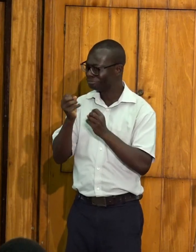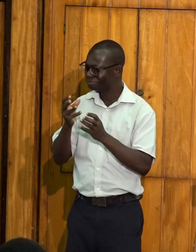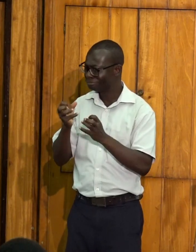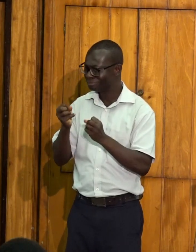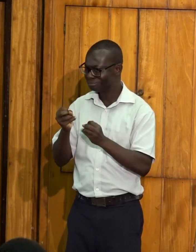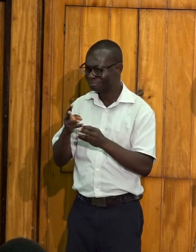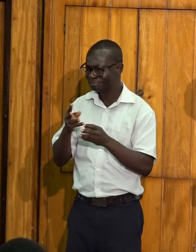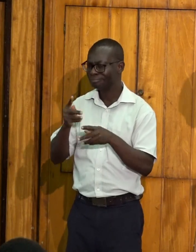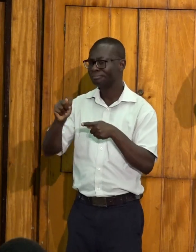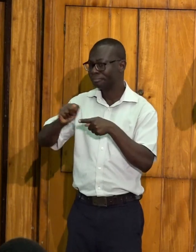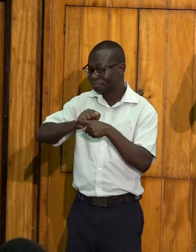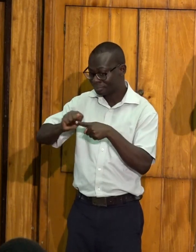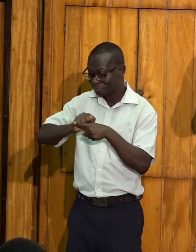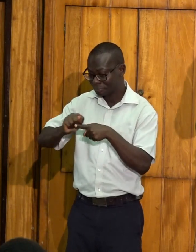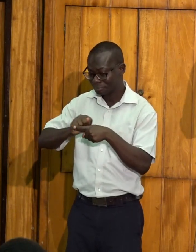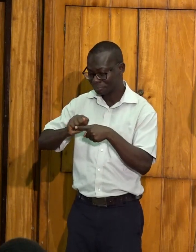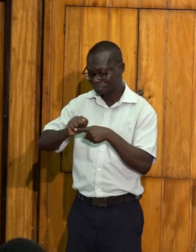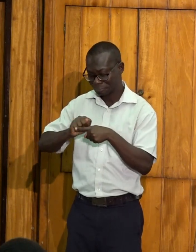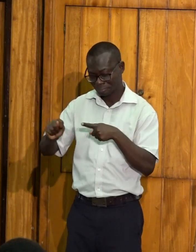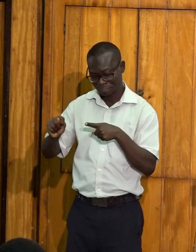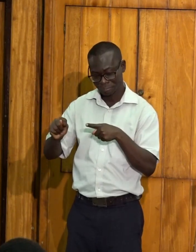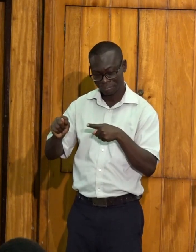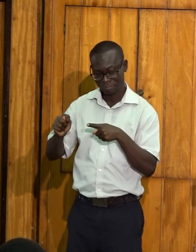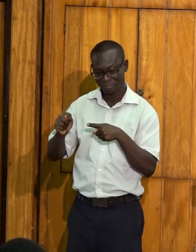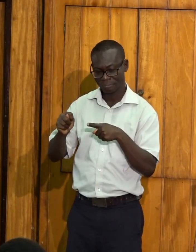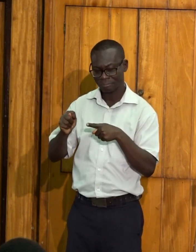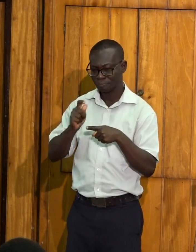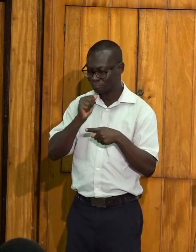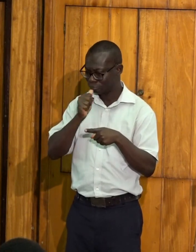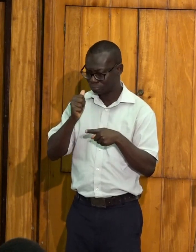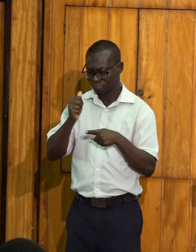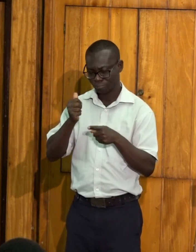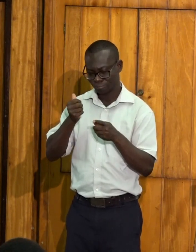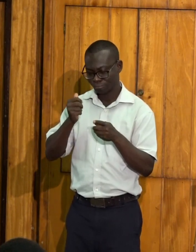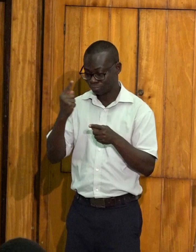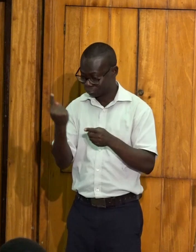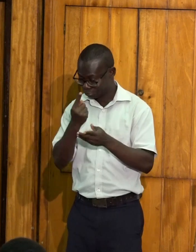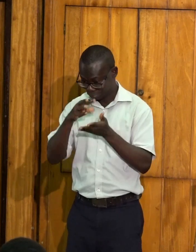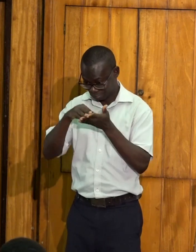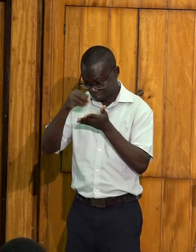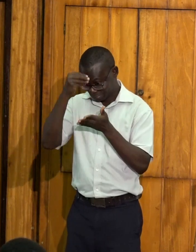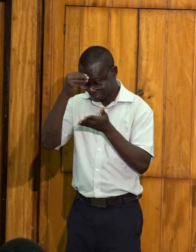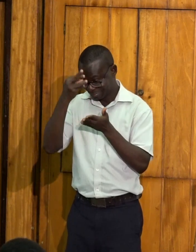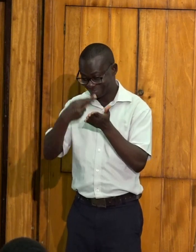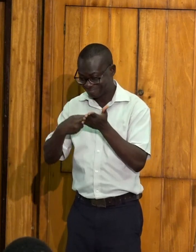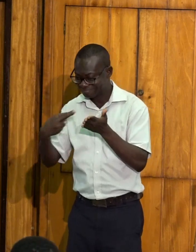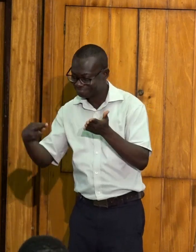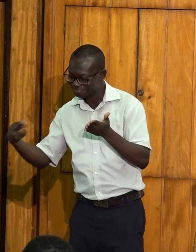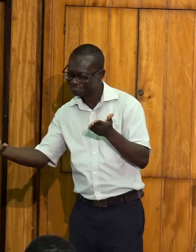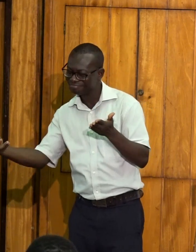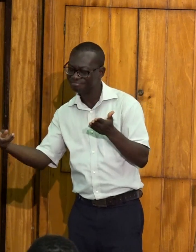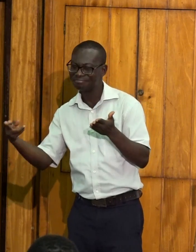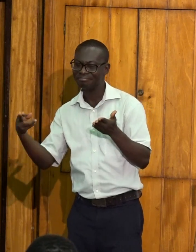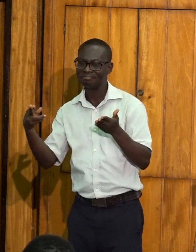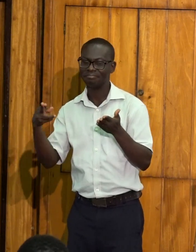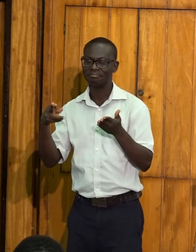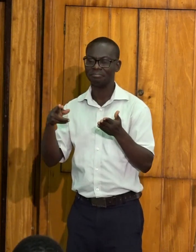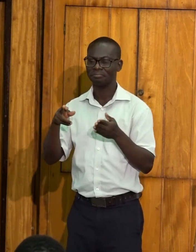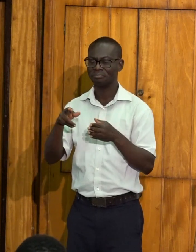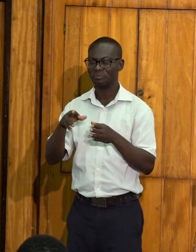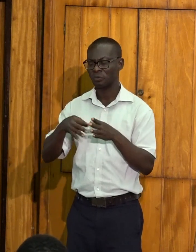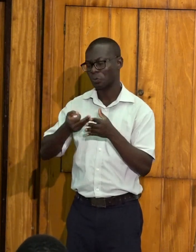The practice can lack humanity, and we're not only blaming under-resourced and overworked healthcare